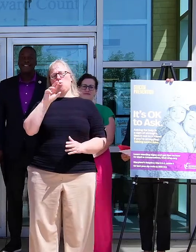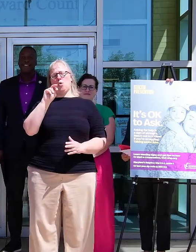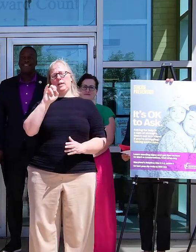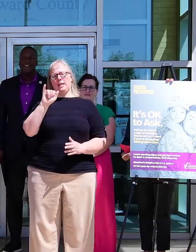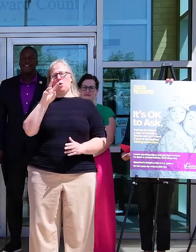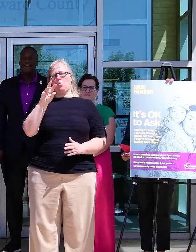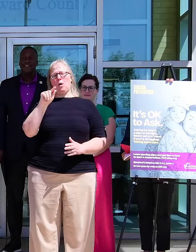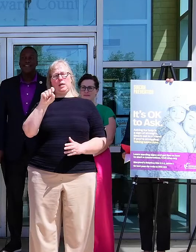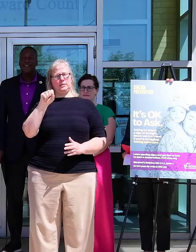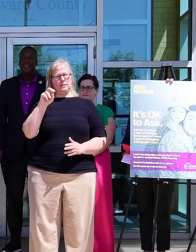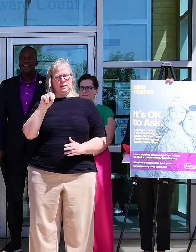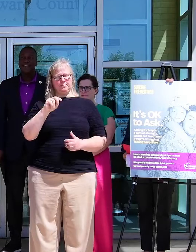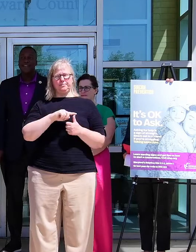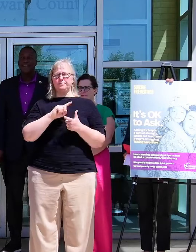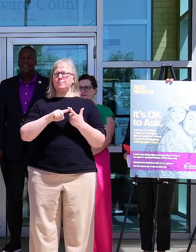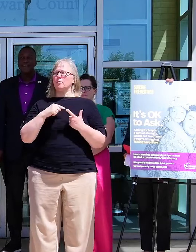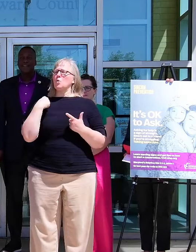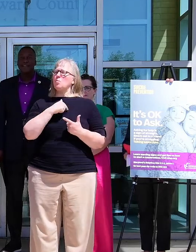We have